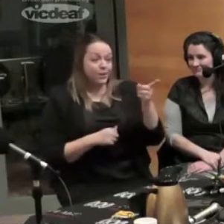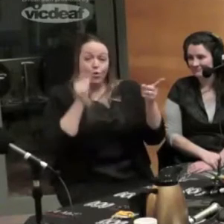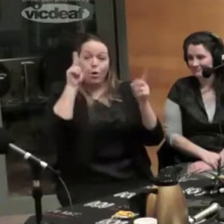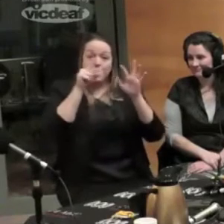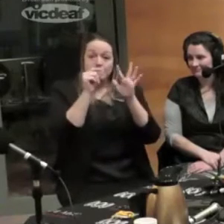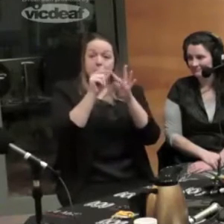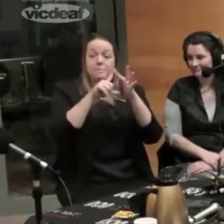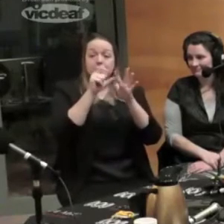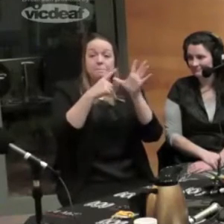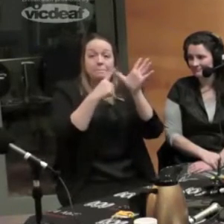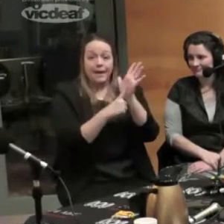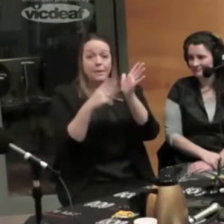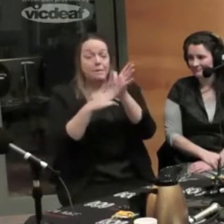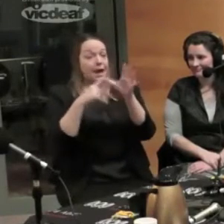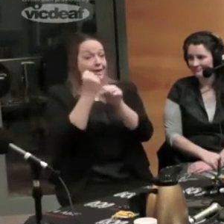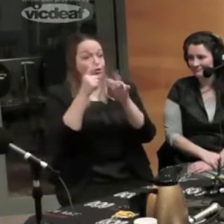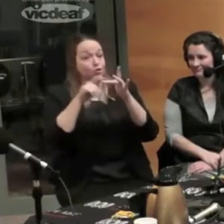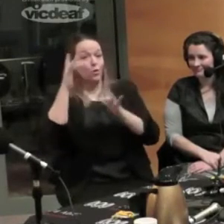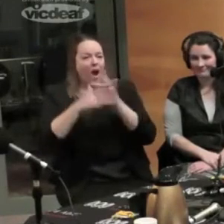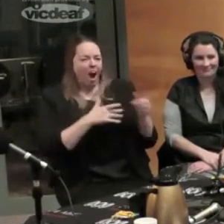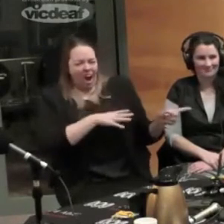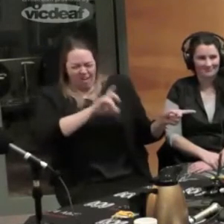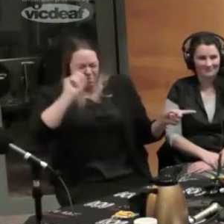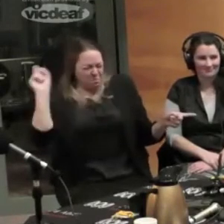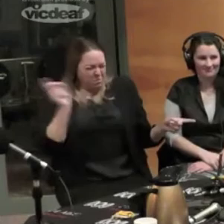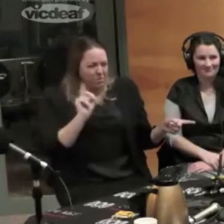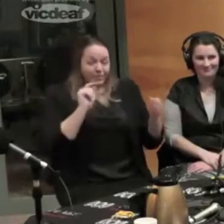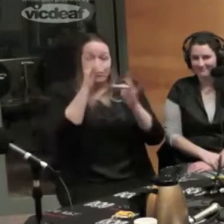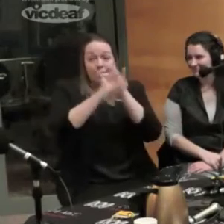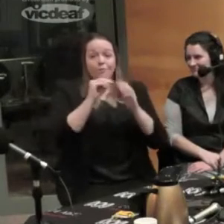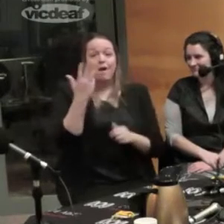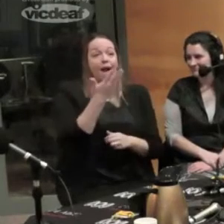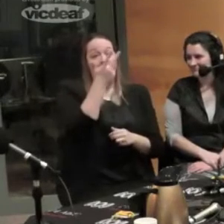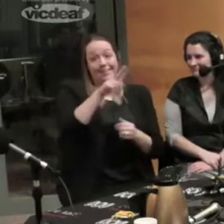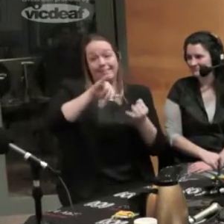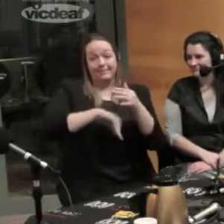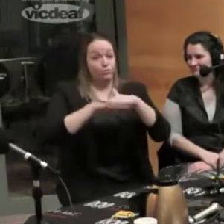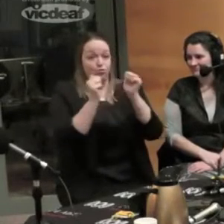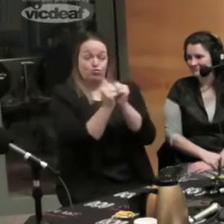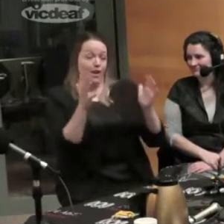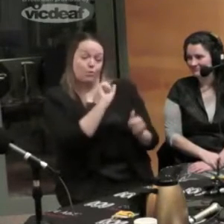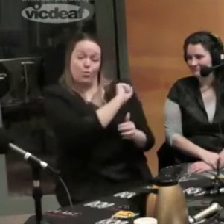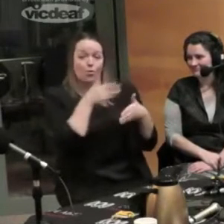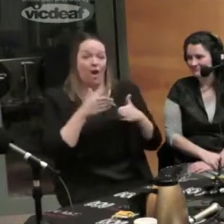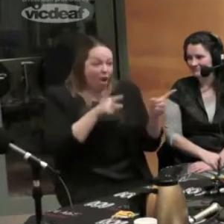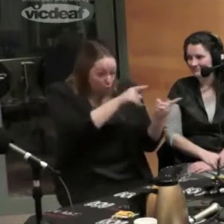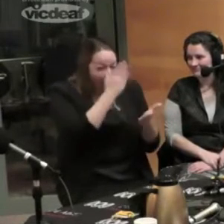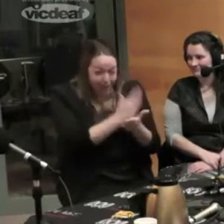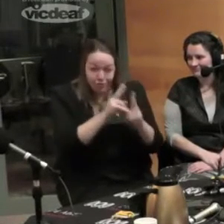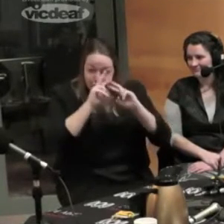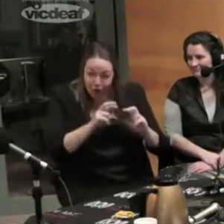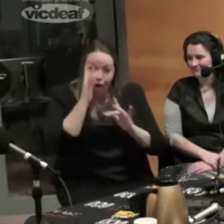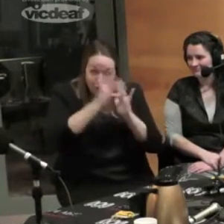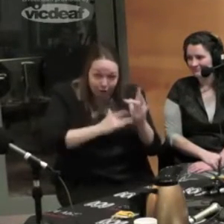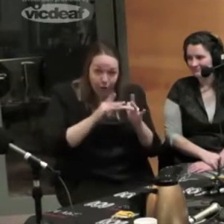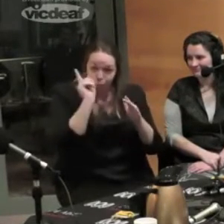Magic, the website that from the 1980s, would like to disagree with your description of teaching. You actually went online to find